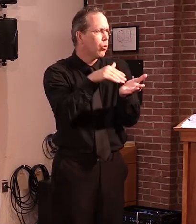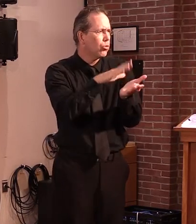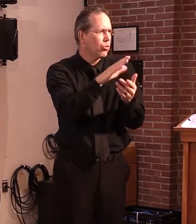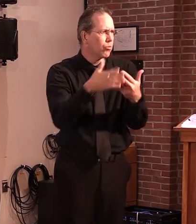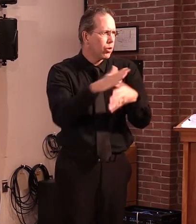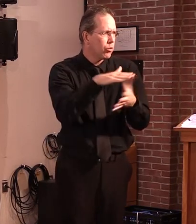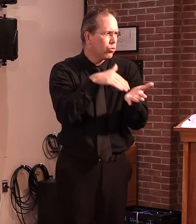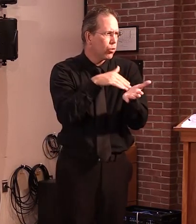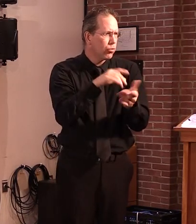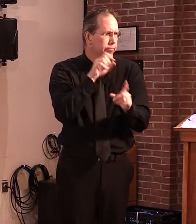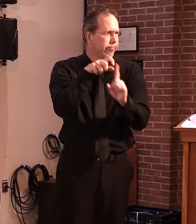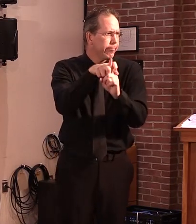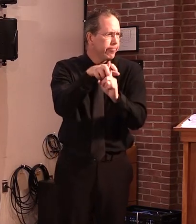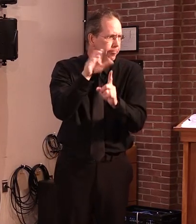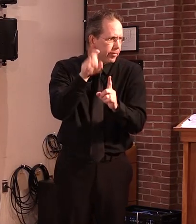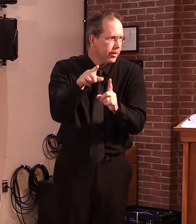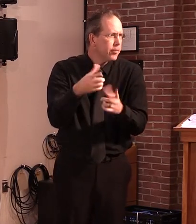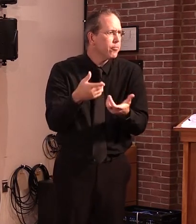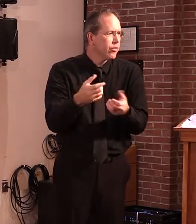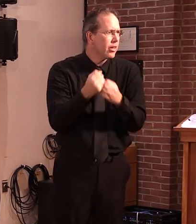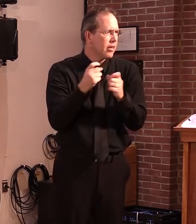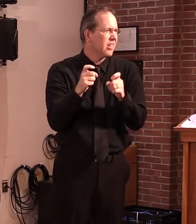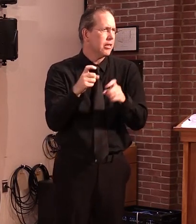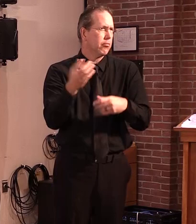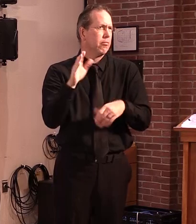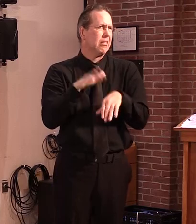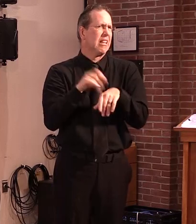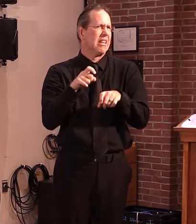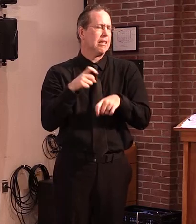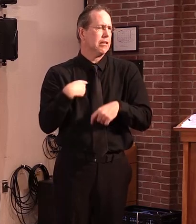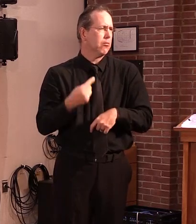can arrange a test as well.